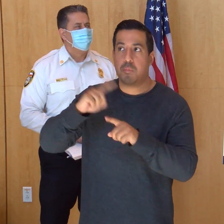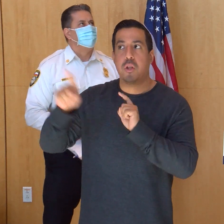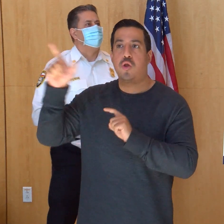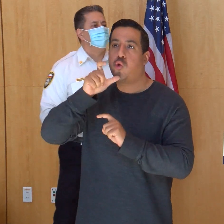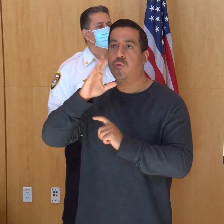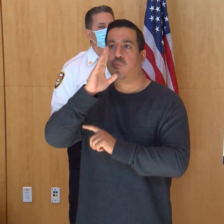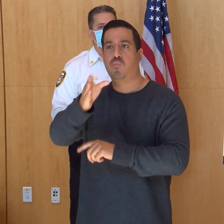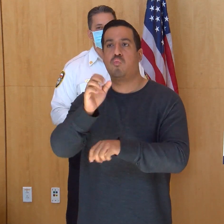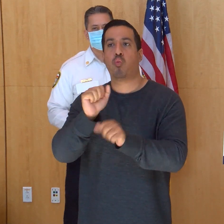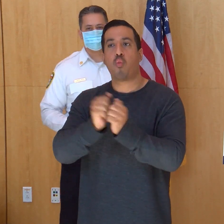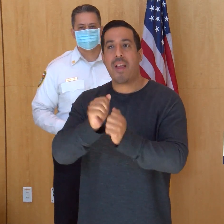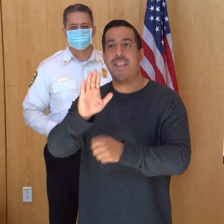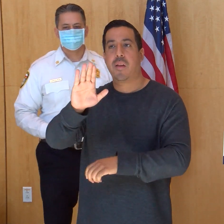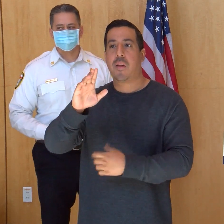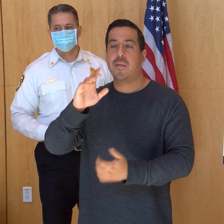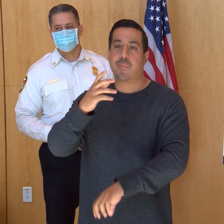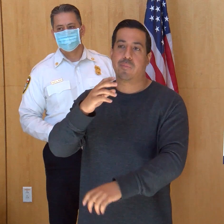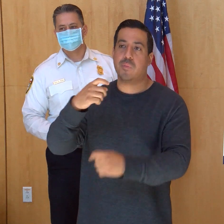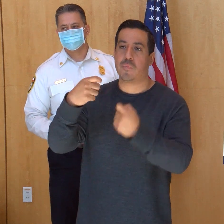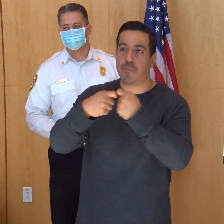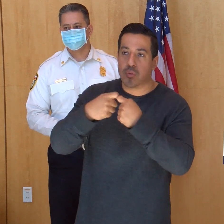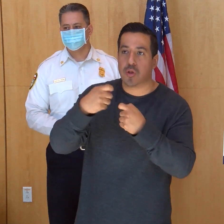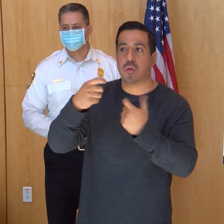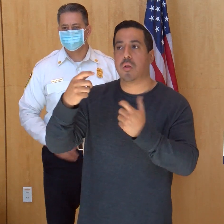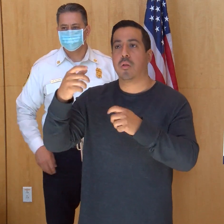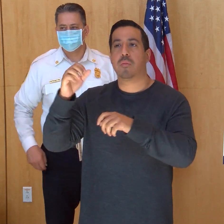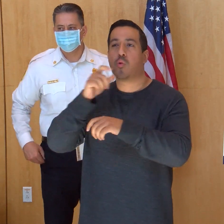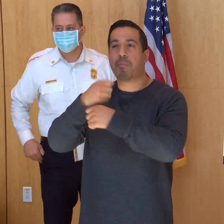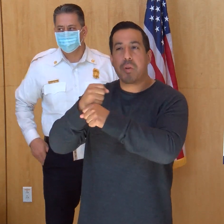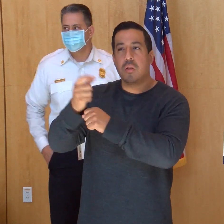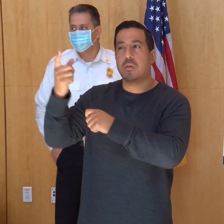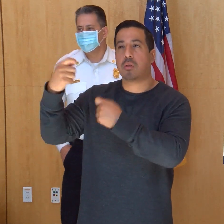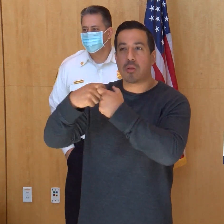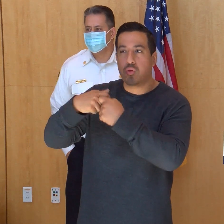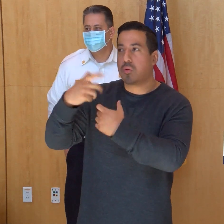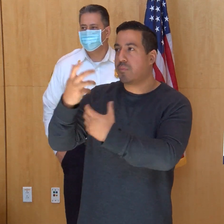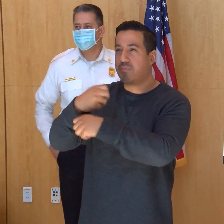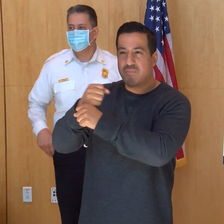directly with our power generators, even with our